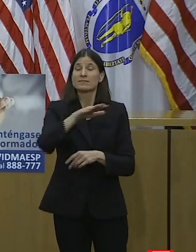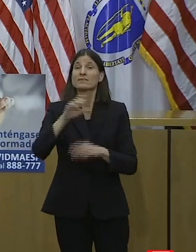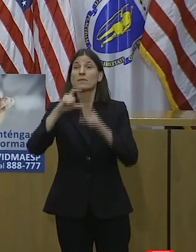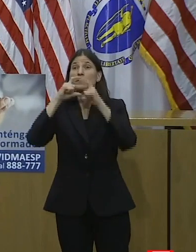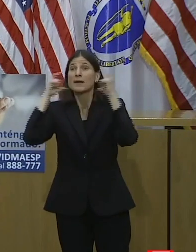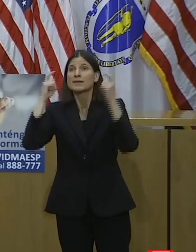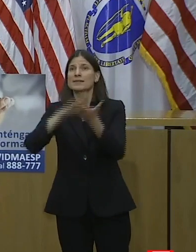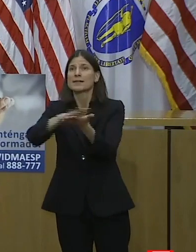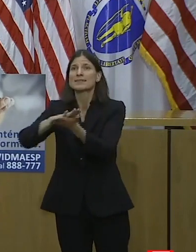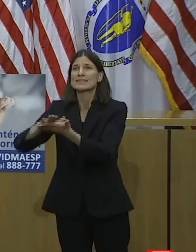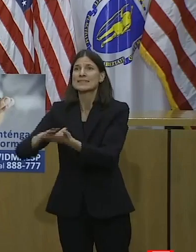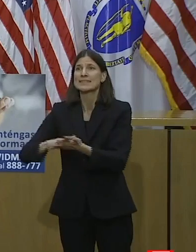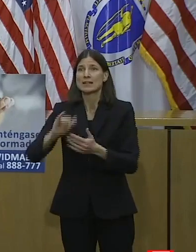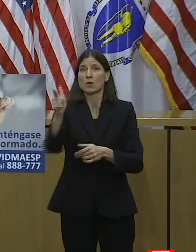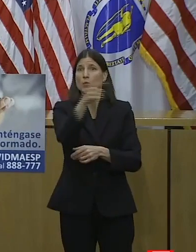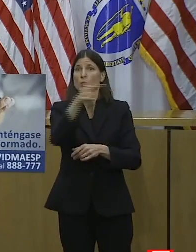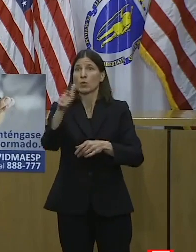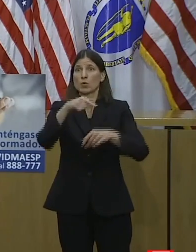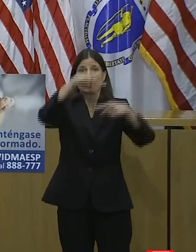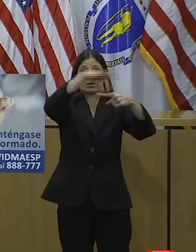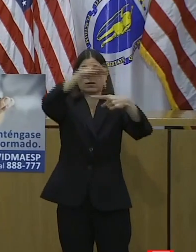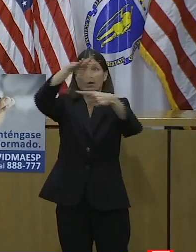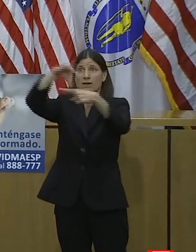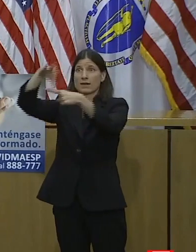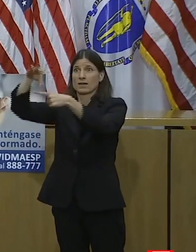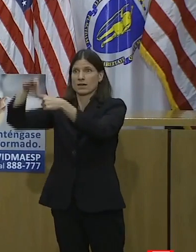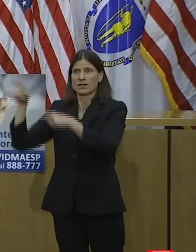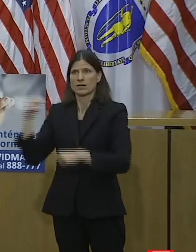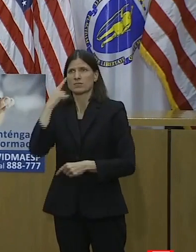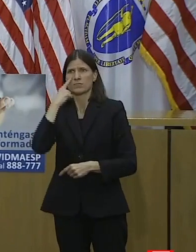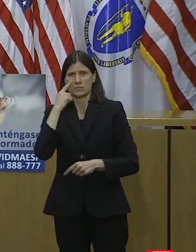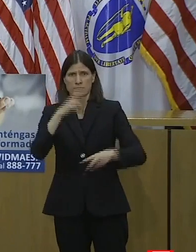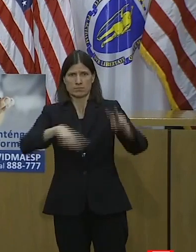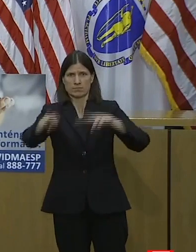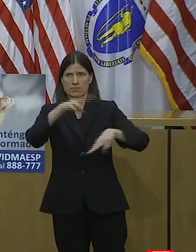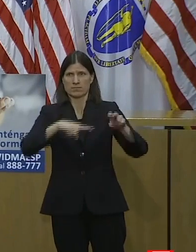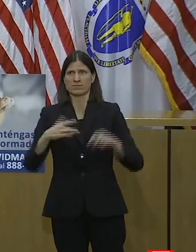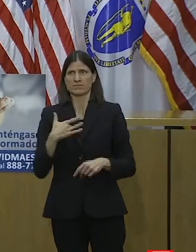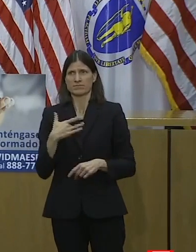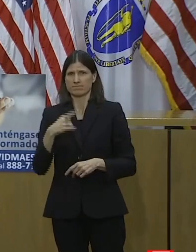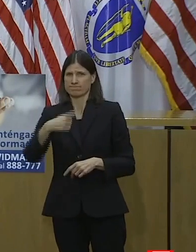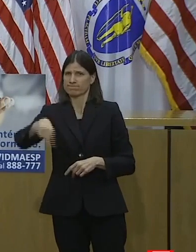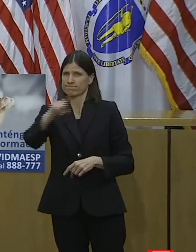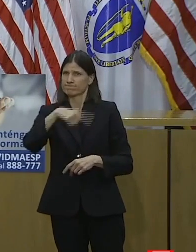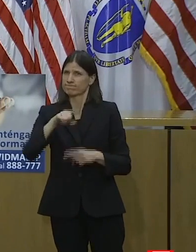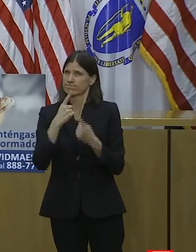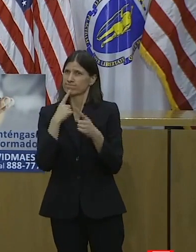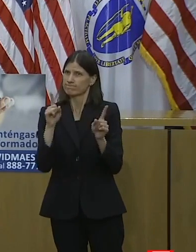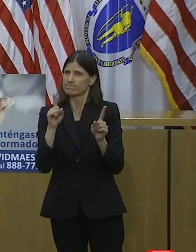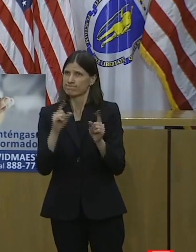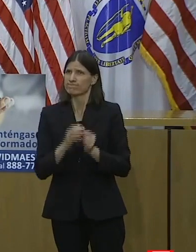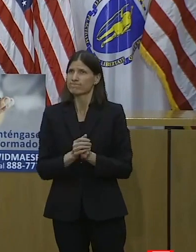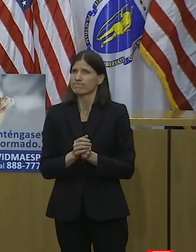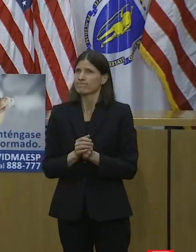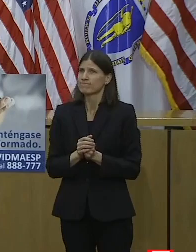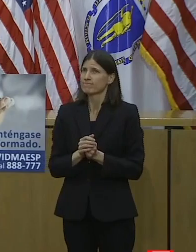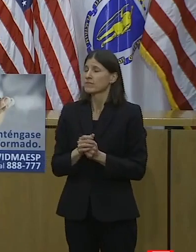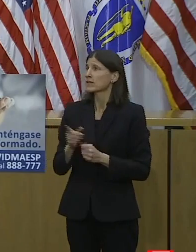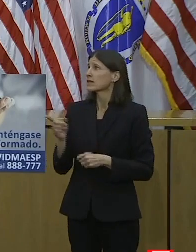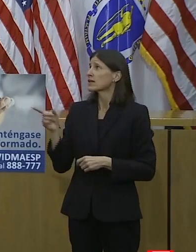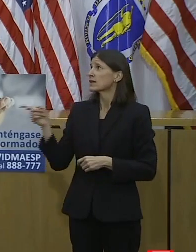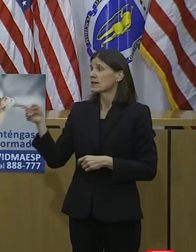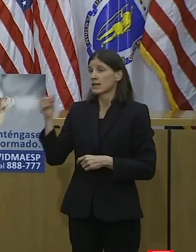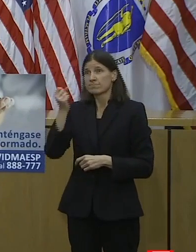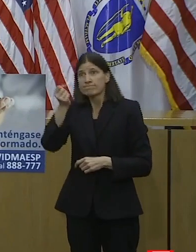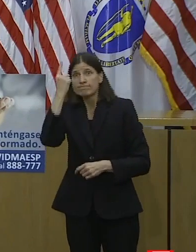I would not pretend to say that I understood a lot of what he said, but I understood the part he said at the end, which is the